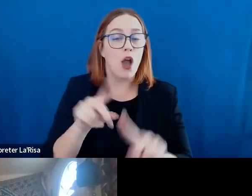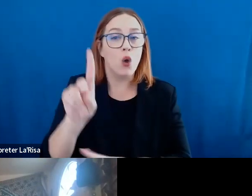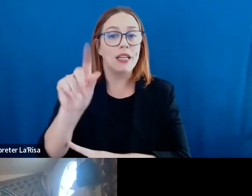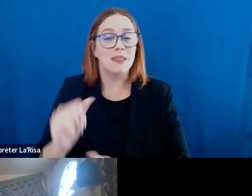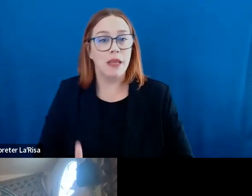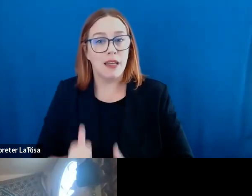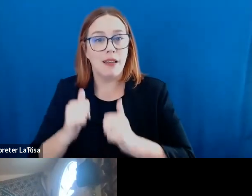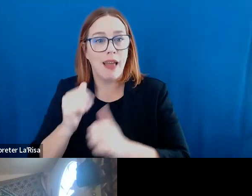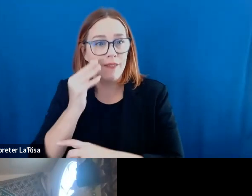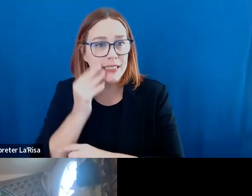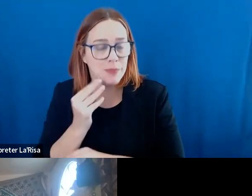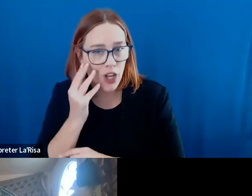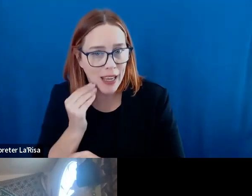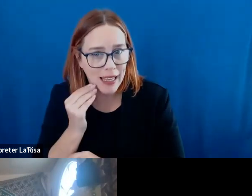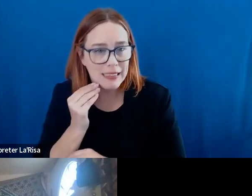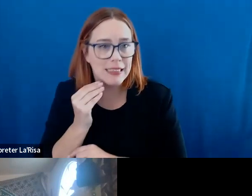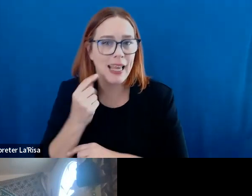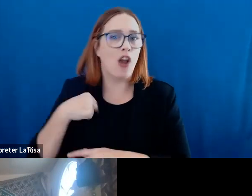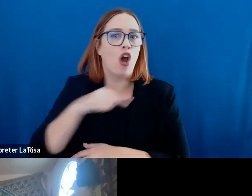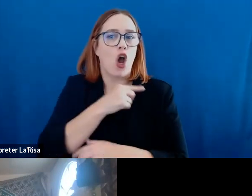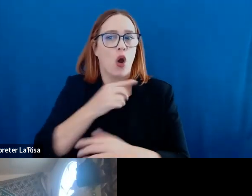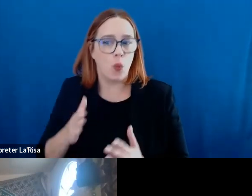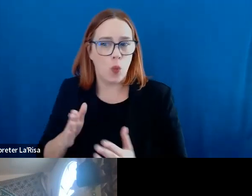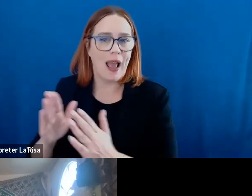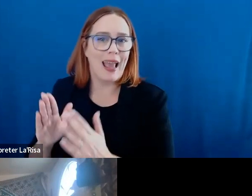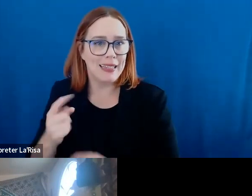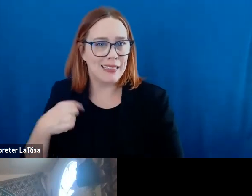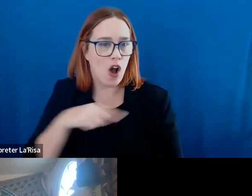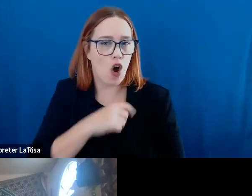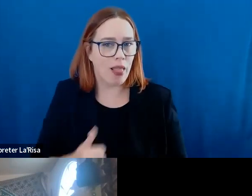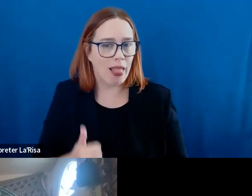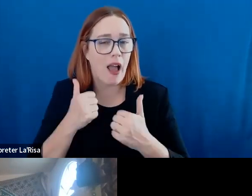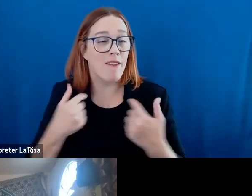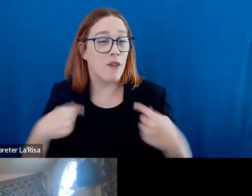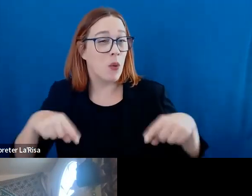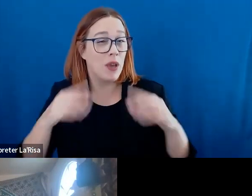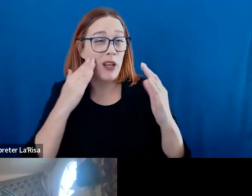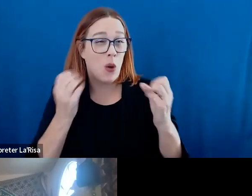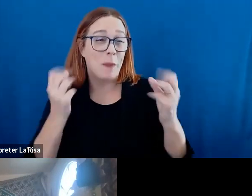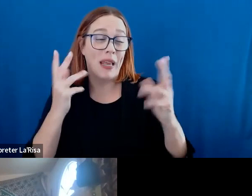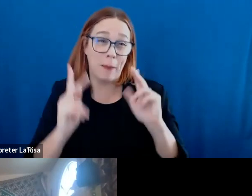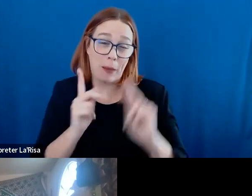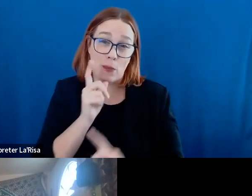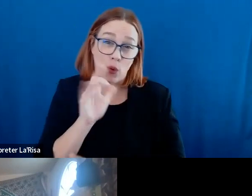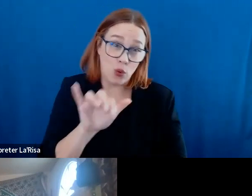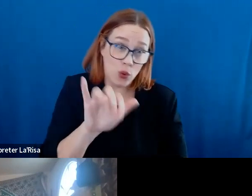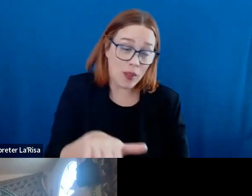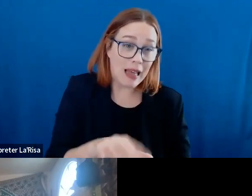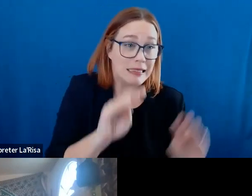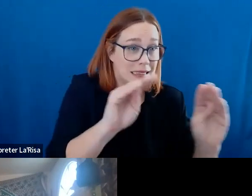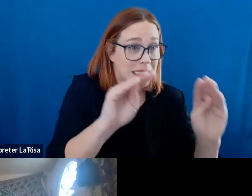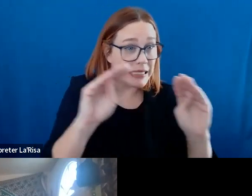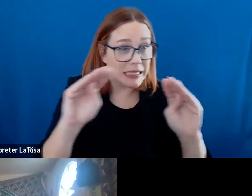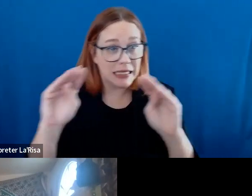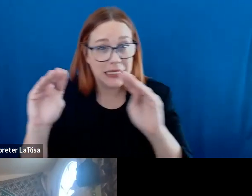and our lives. And we know many people that go around teaching, quote unquote, about how to work